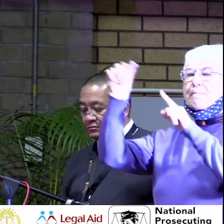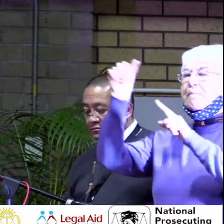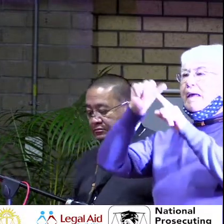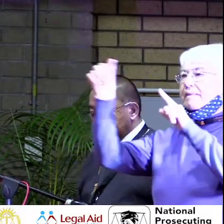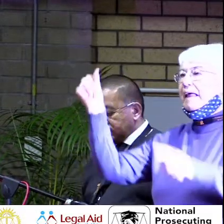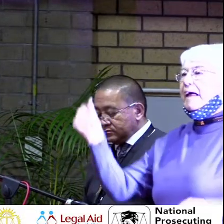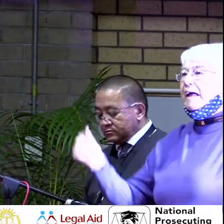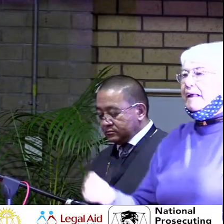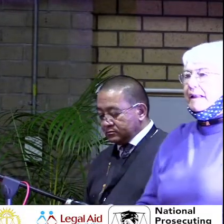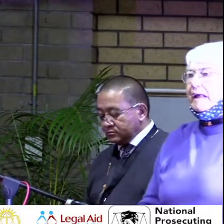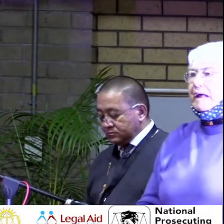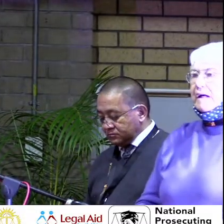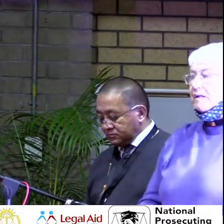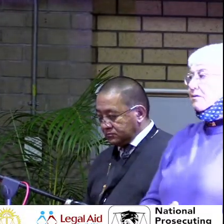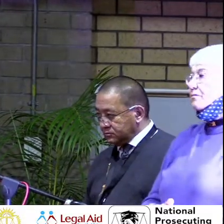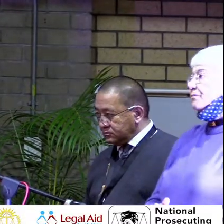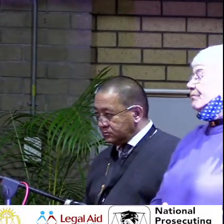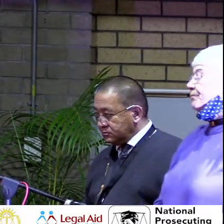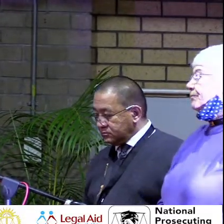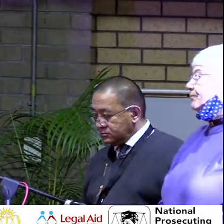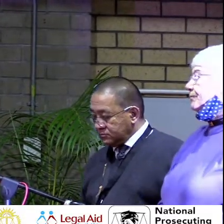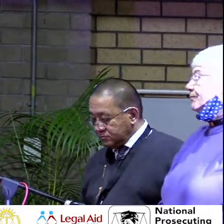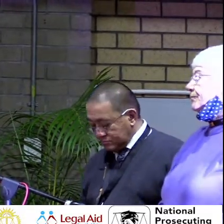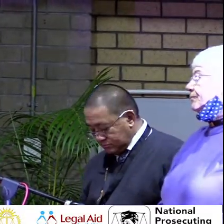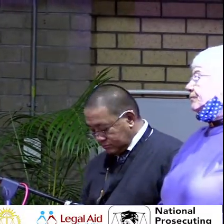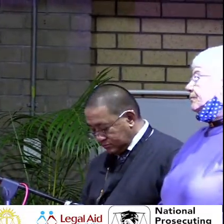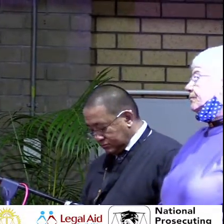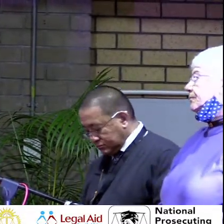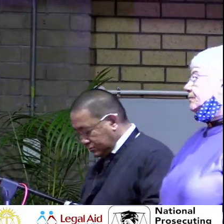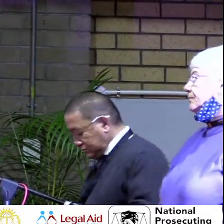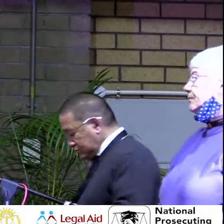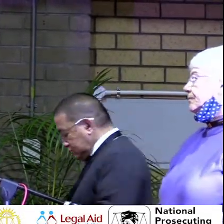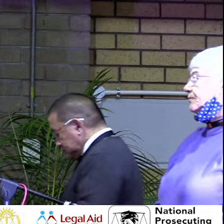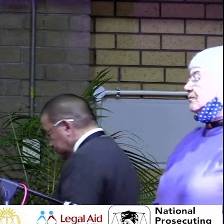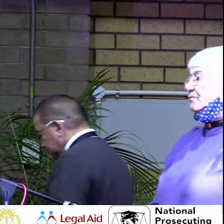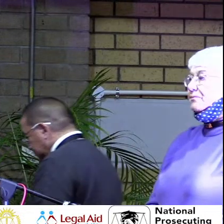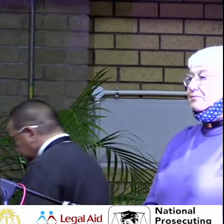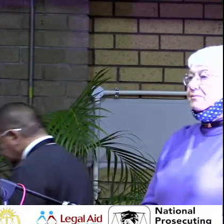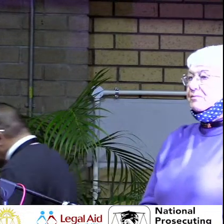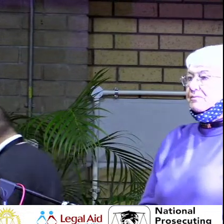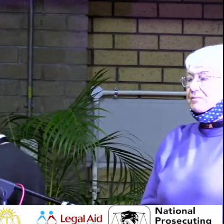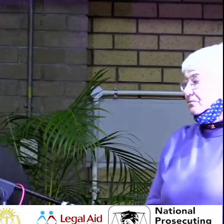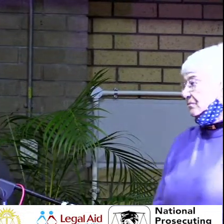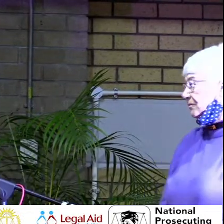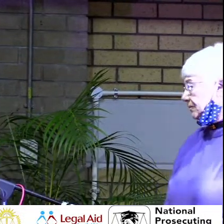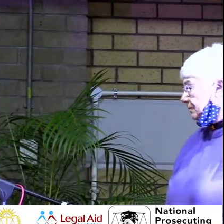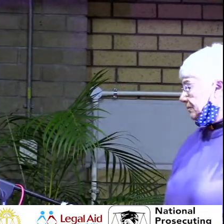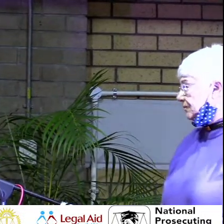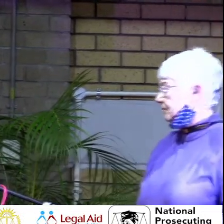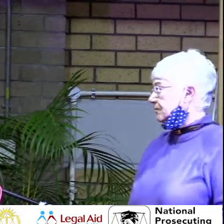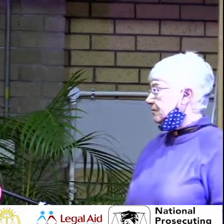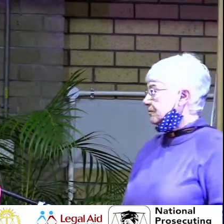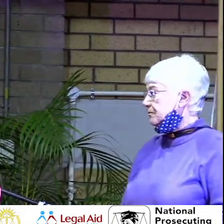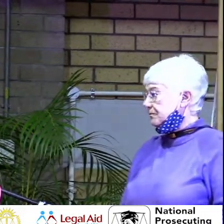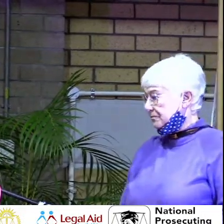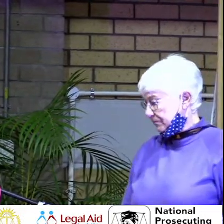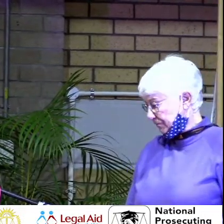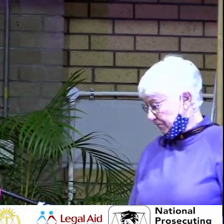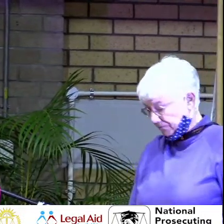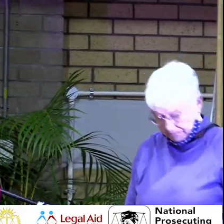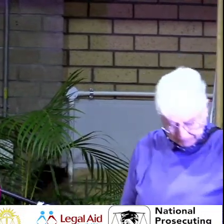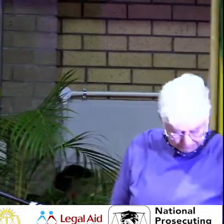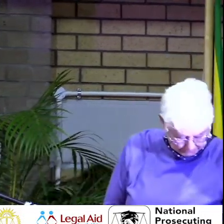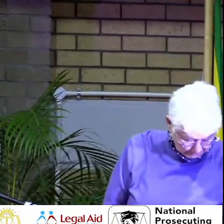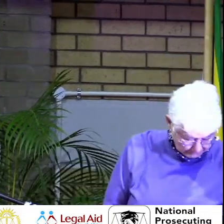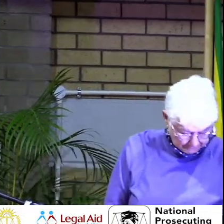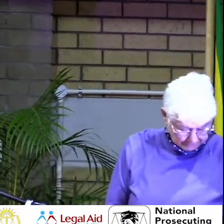ke ngoku abathi bahlukunyezekwe. Okokuqala uyayibona into enzekayo akho nto ithethayo niyathetha ekuhlaleni kodwa xa